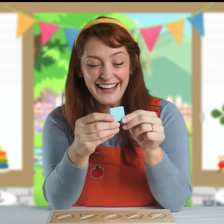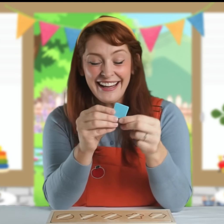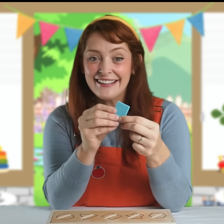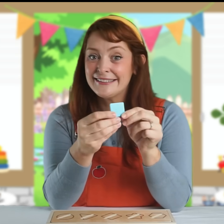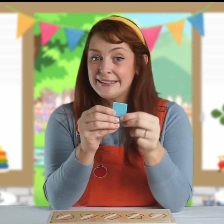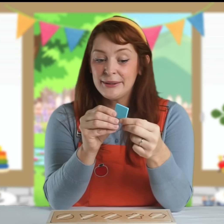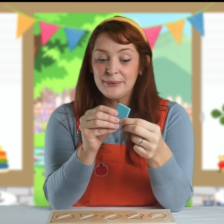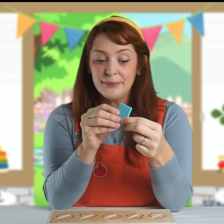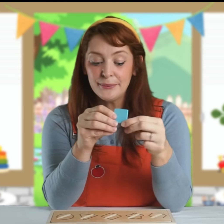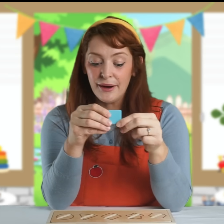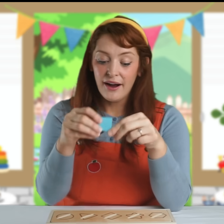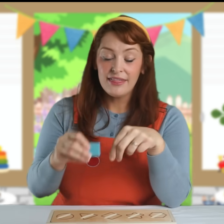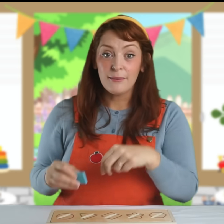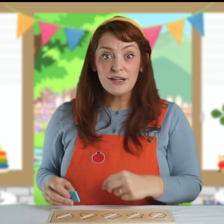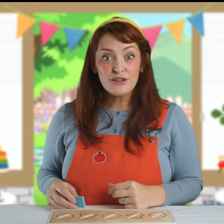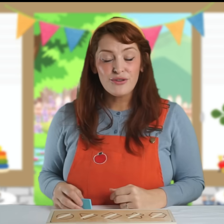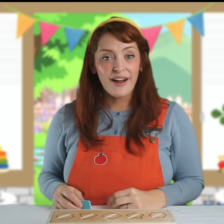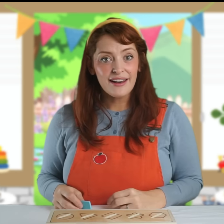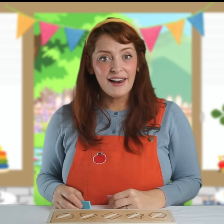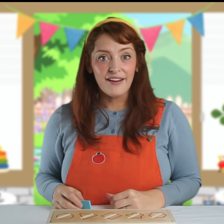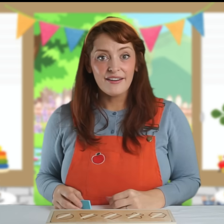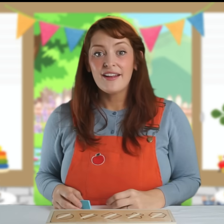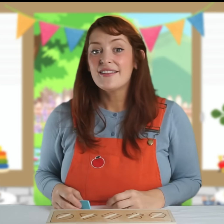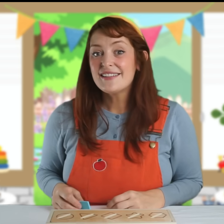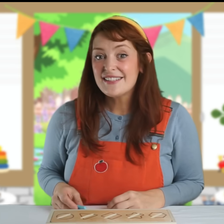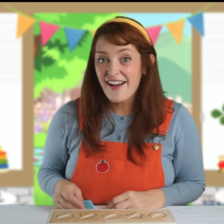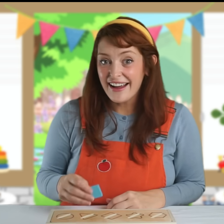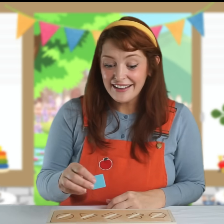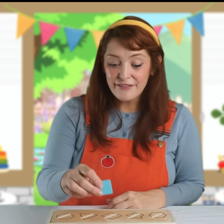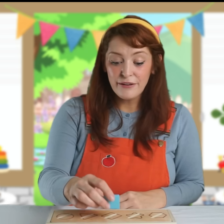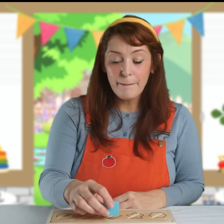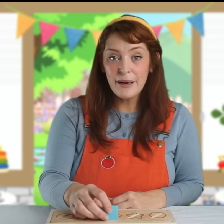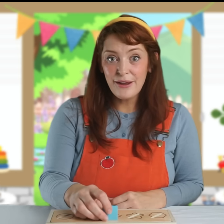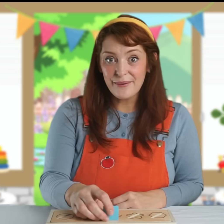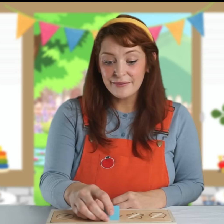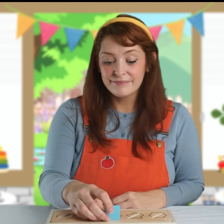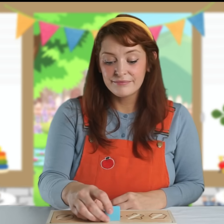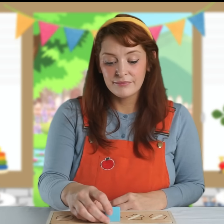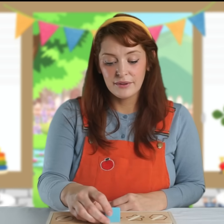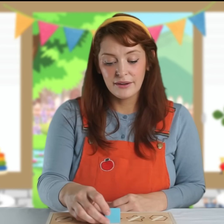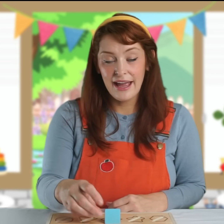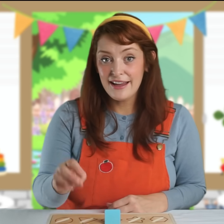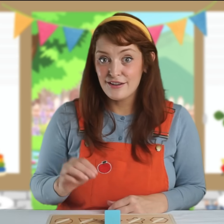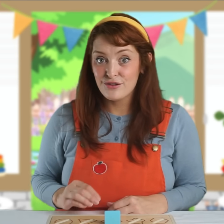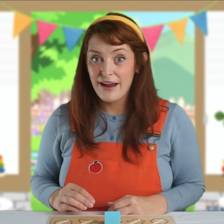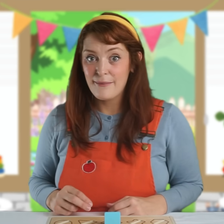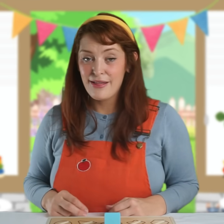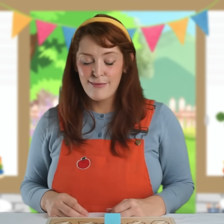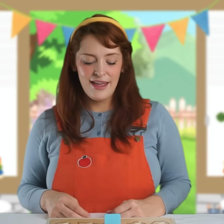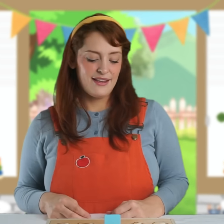Yay! Oh, I think we should try and learn the sign for blue. Okay, can you try it with me?